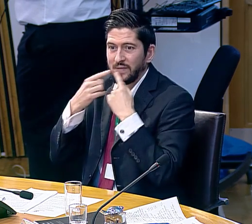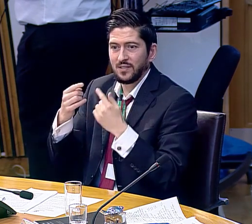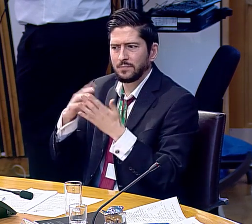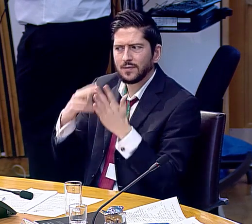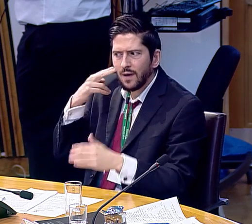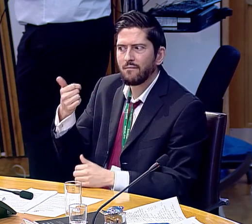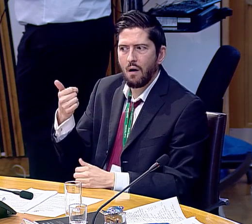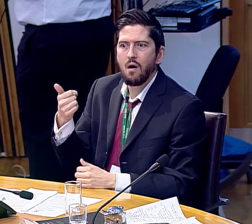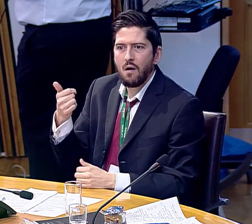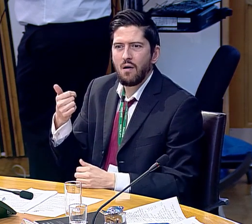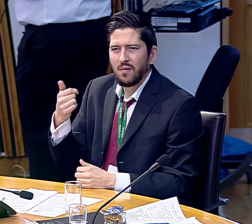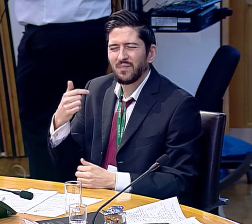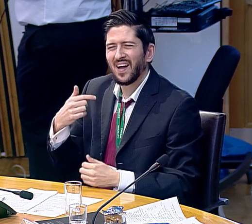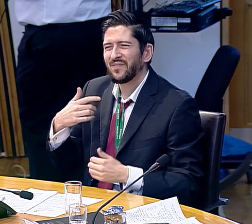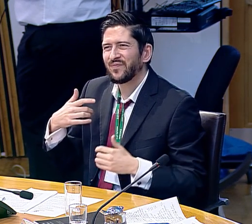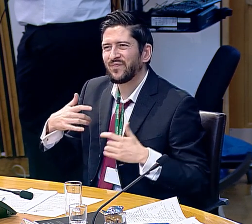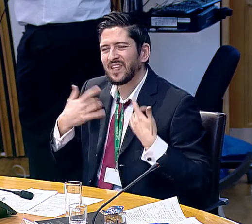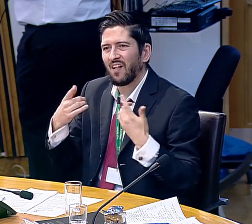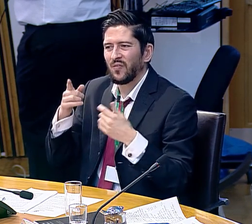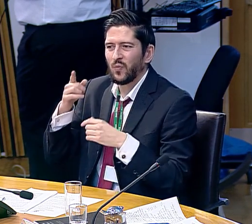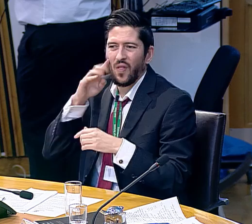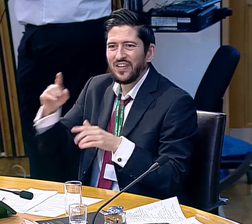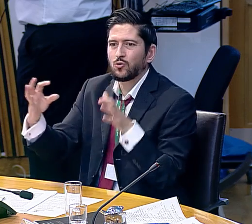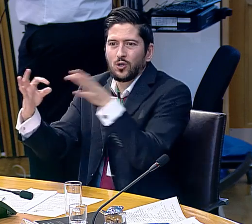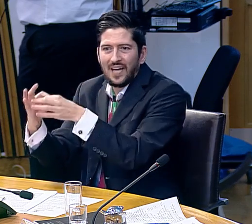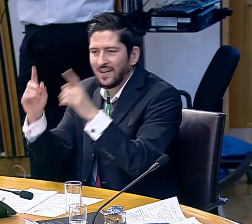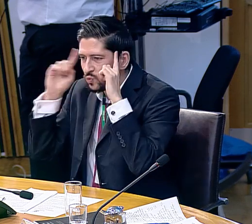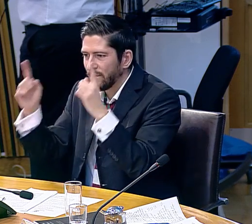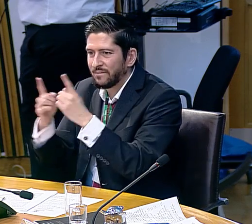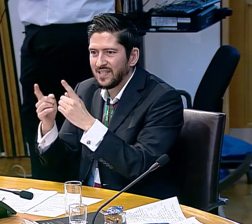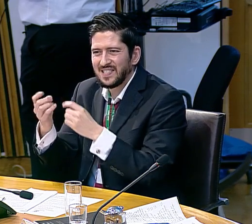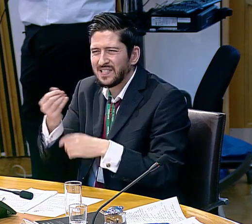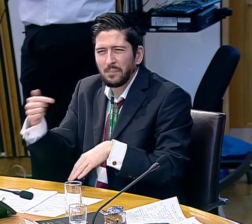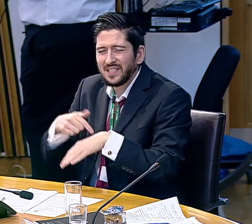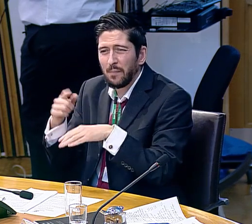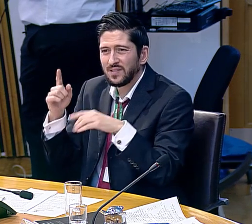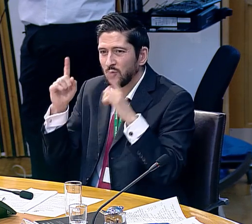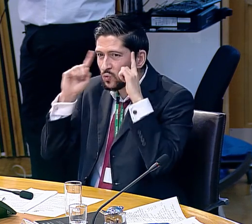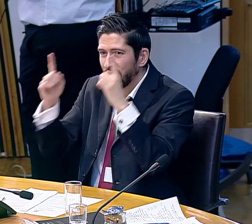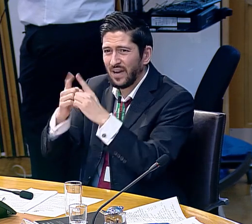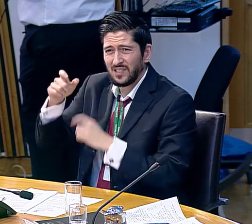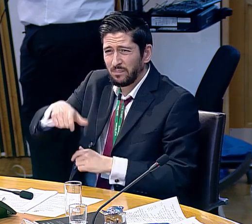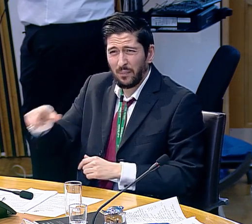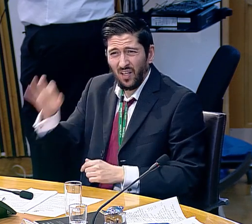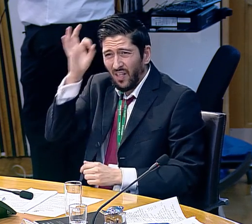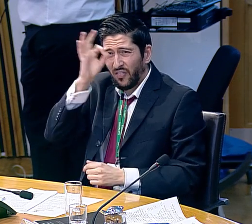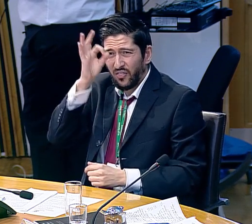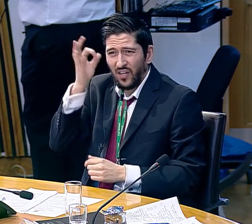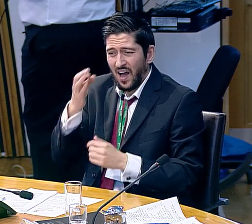in BSL onto their websites that would be really useful and beneficial. And again, even making contact